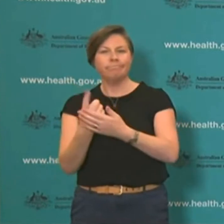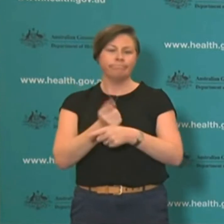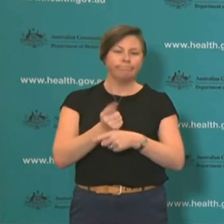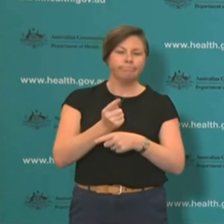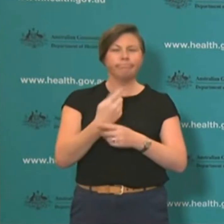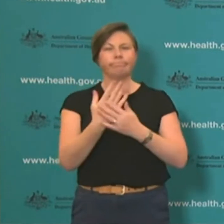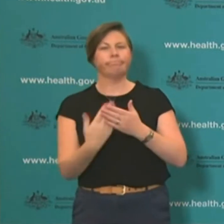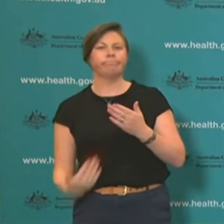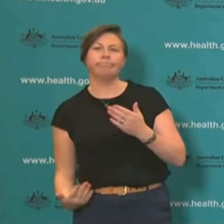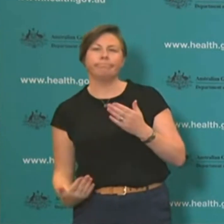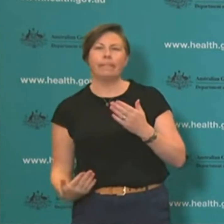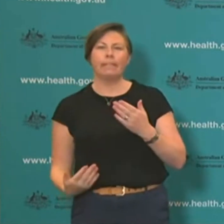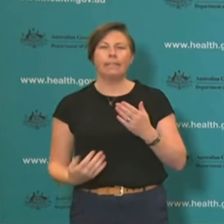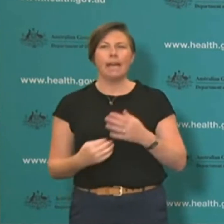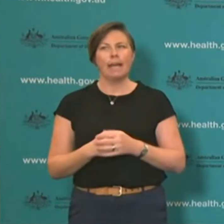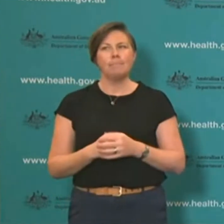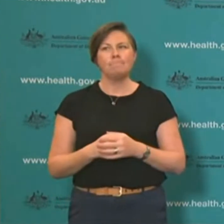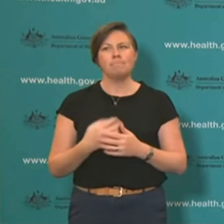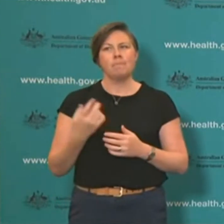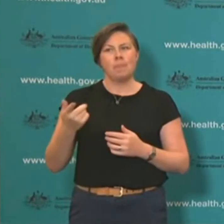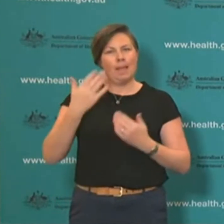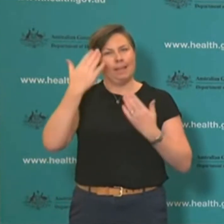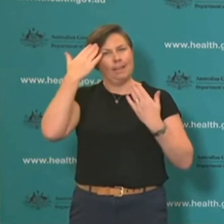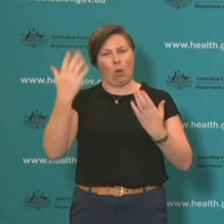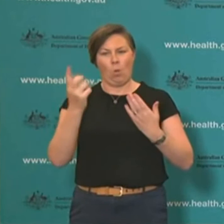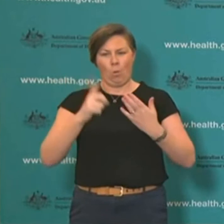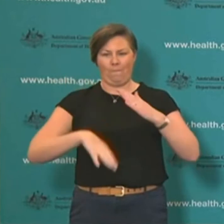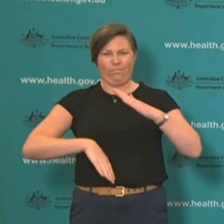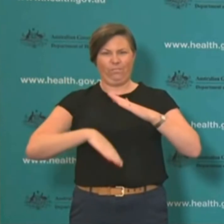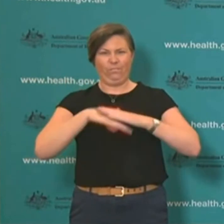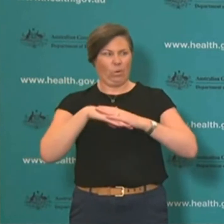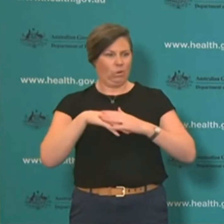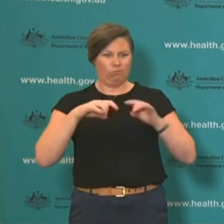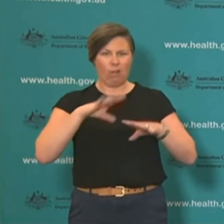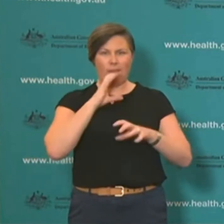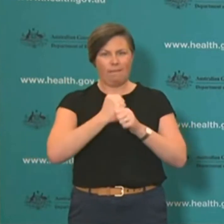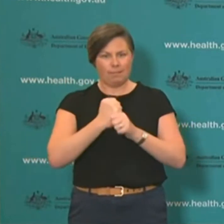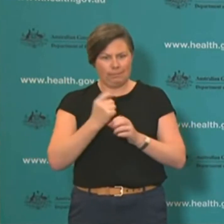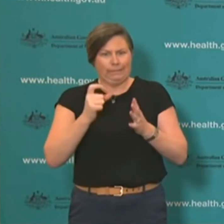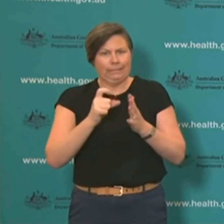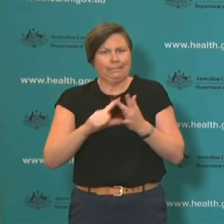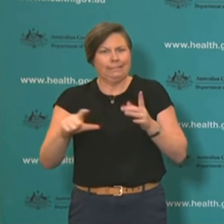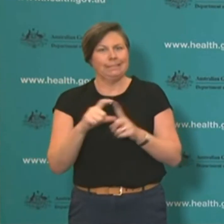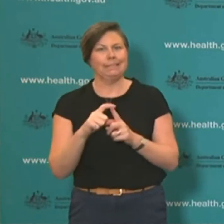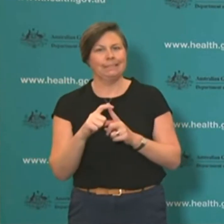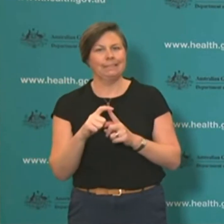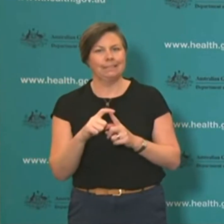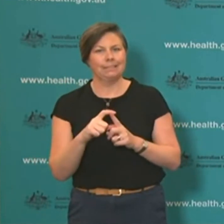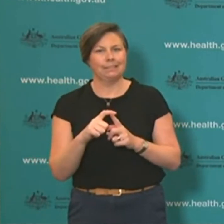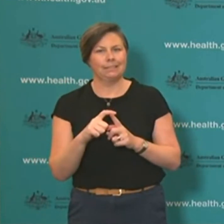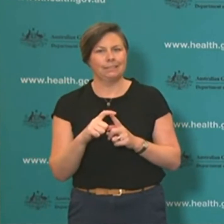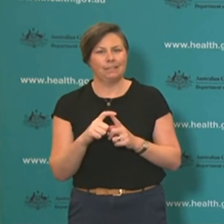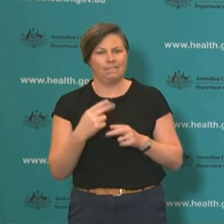the totality of the government's response, both at federal and state level, to preventing deaths in aged